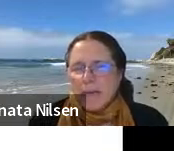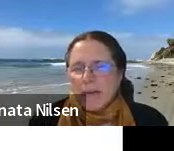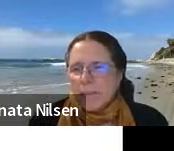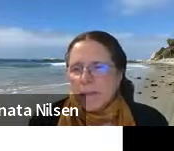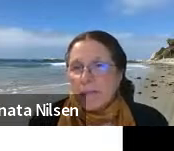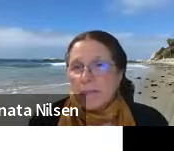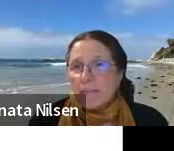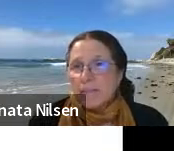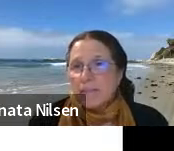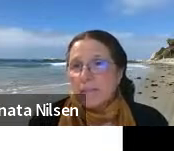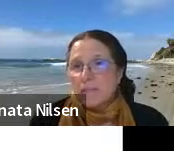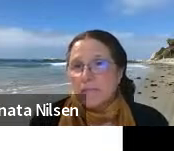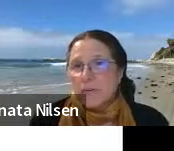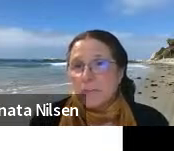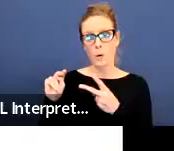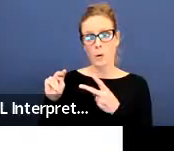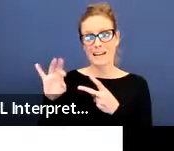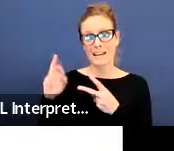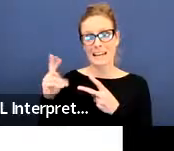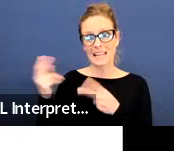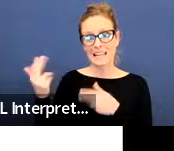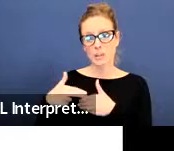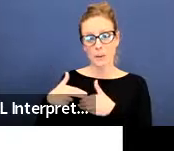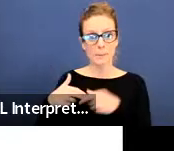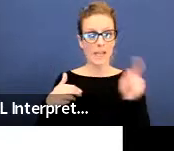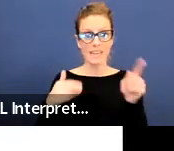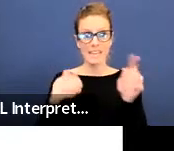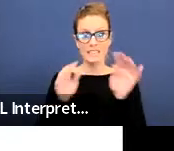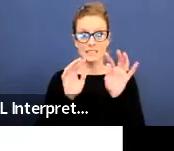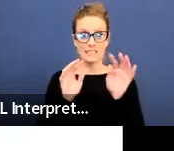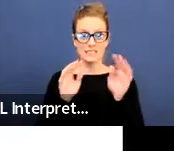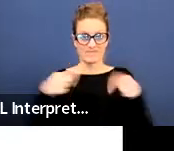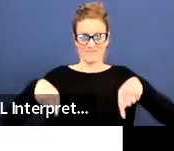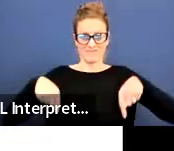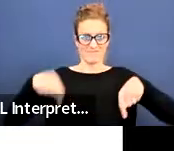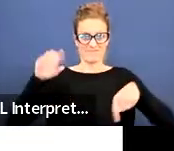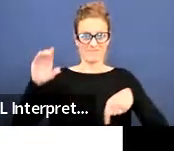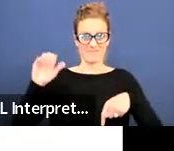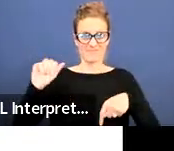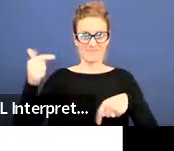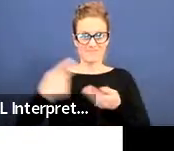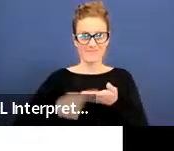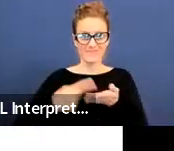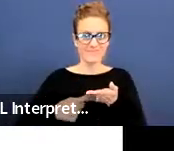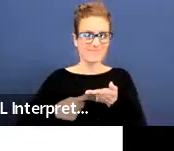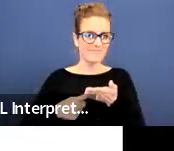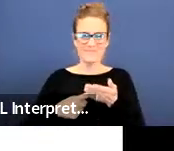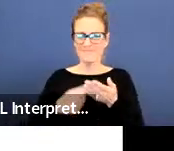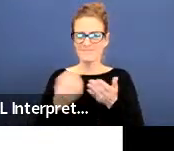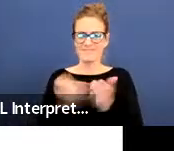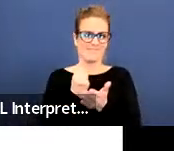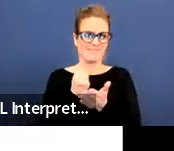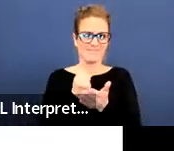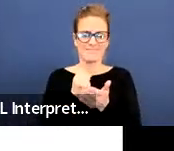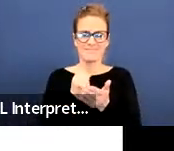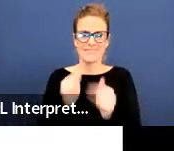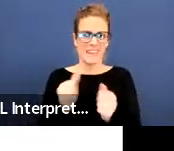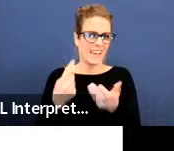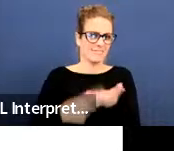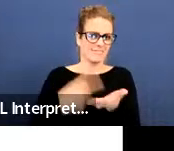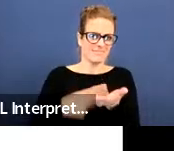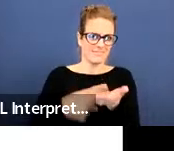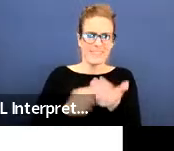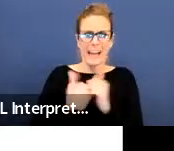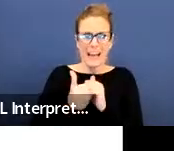But I think this forum here is definitely a good place to really start thinking about how we can keep our communities